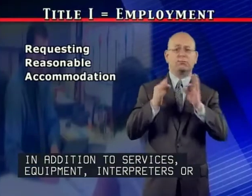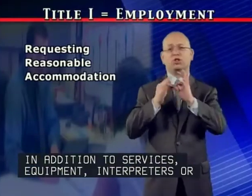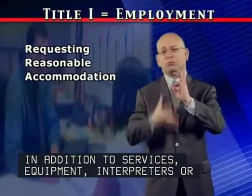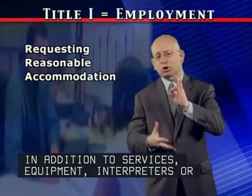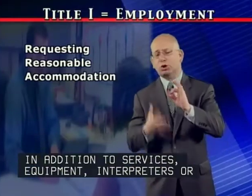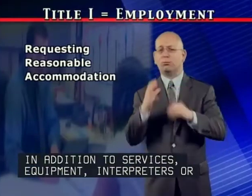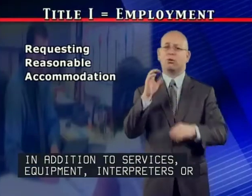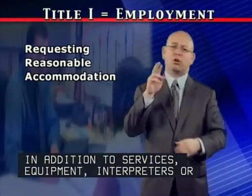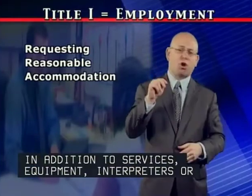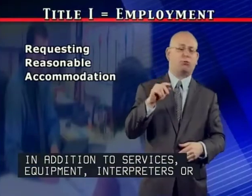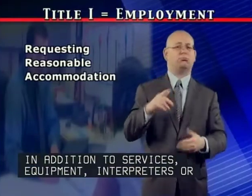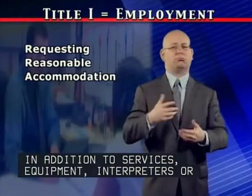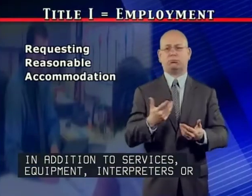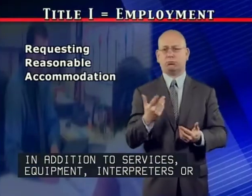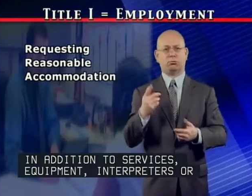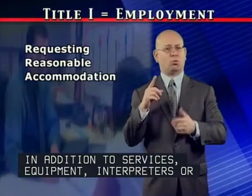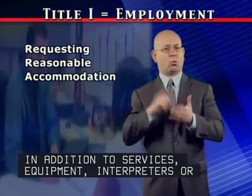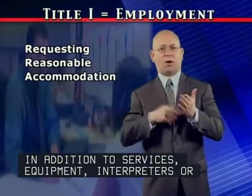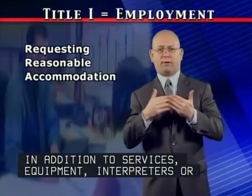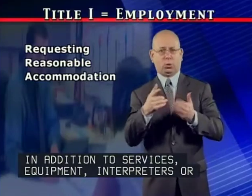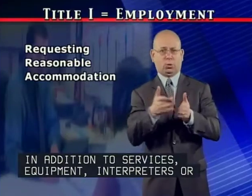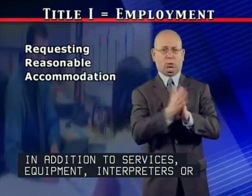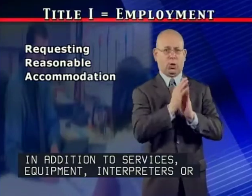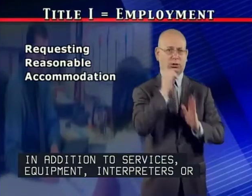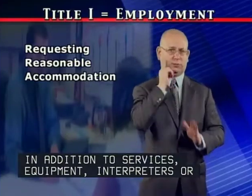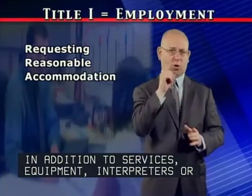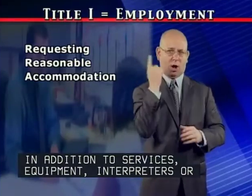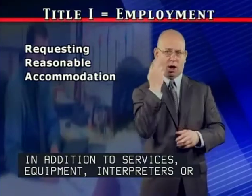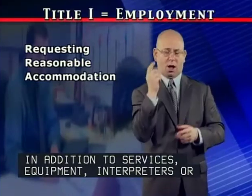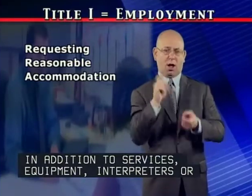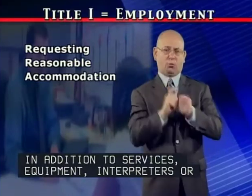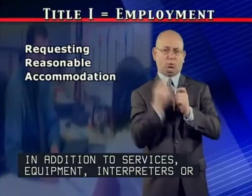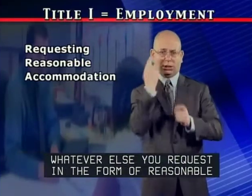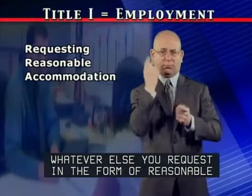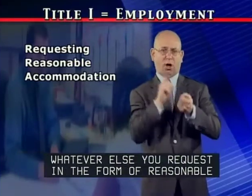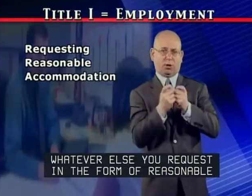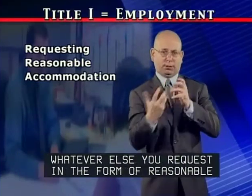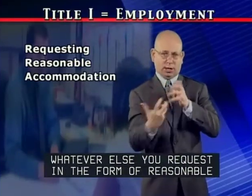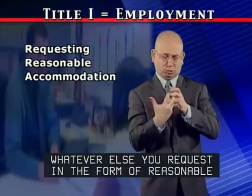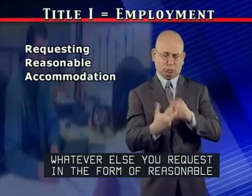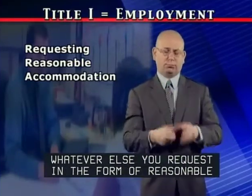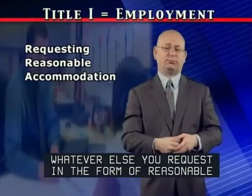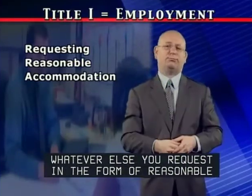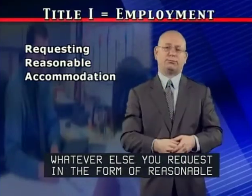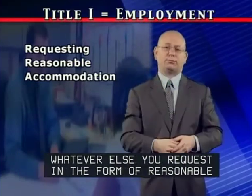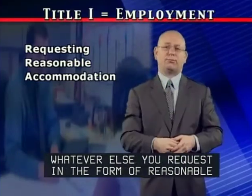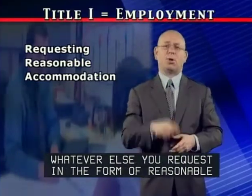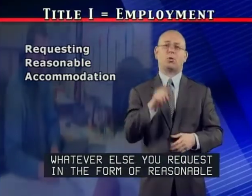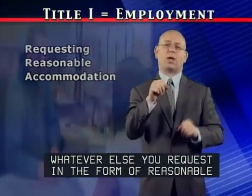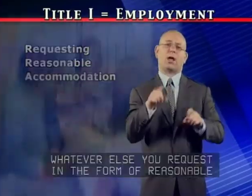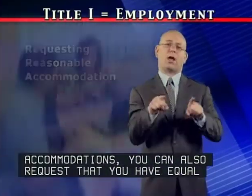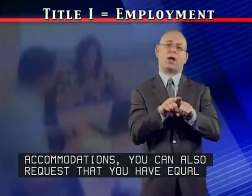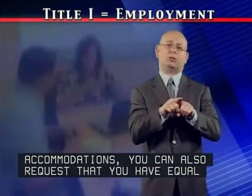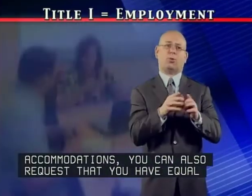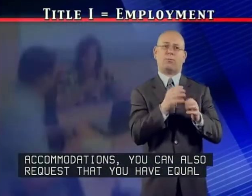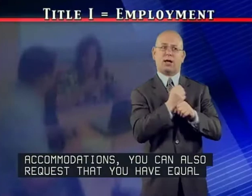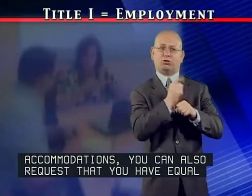In addition to services, equipment, interpreters, whatever else you request in the form of reasonable